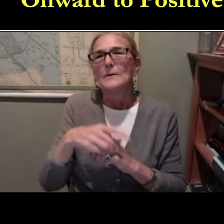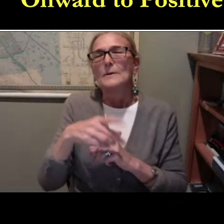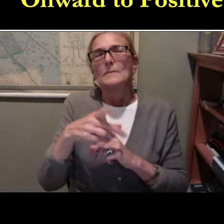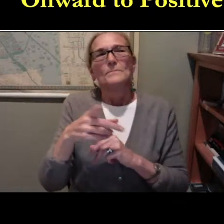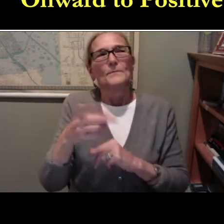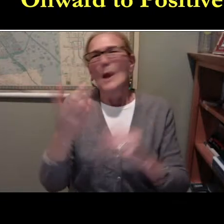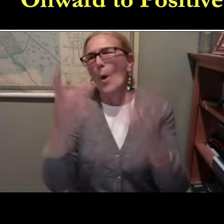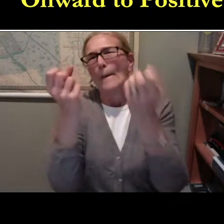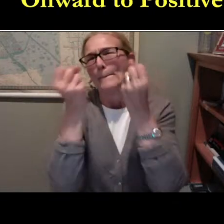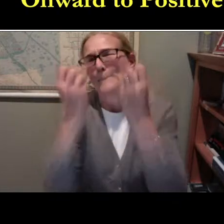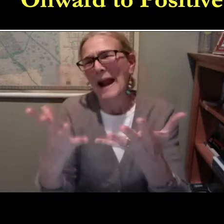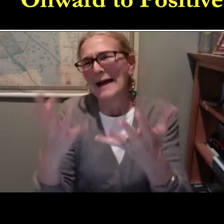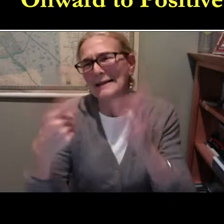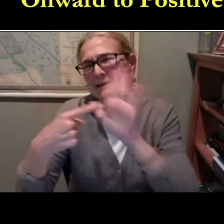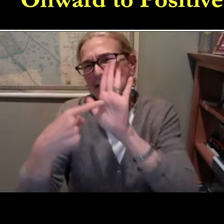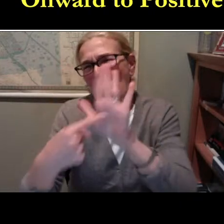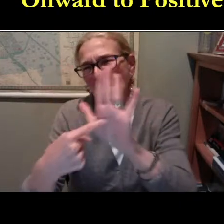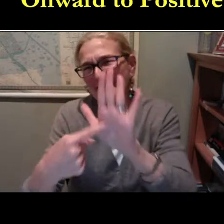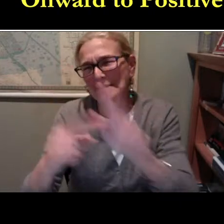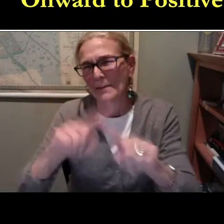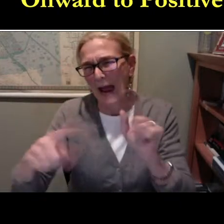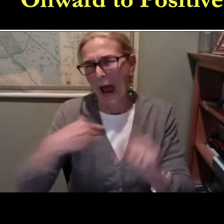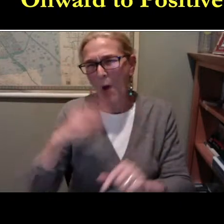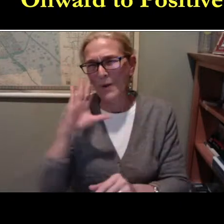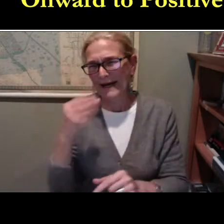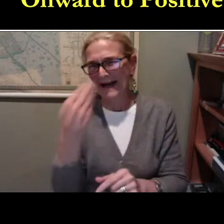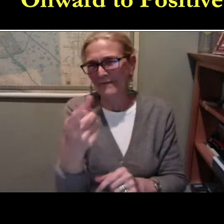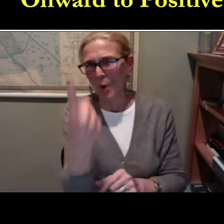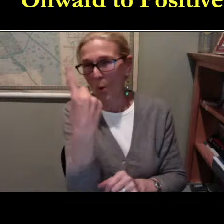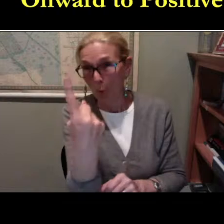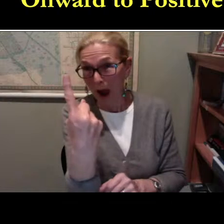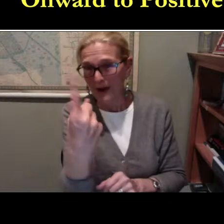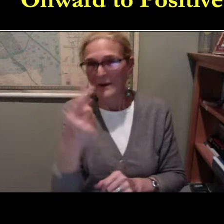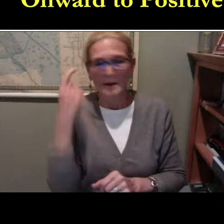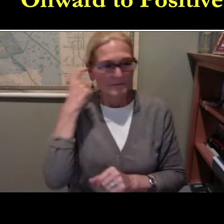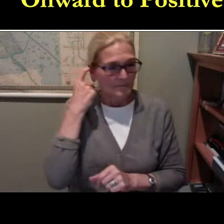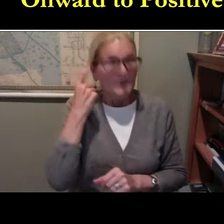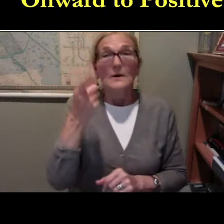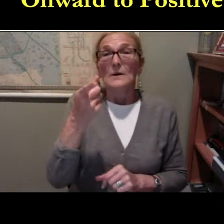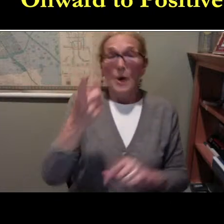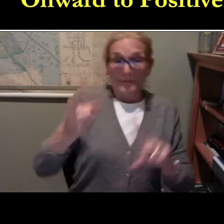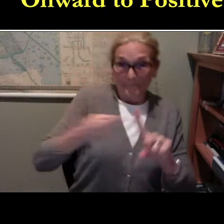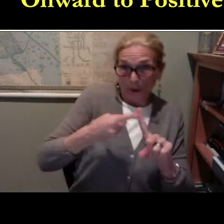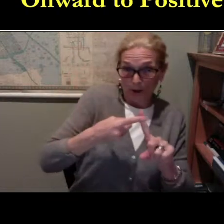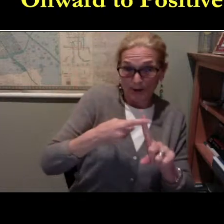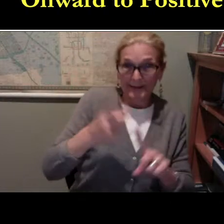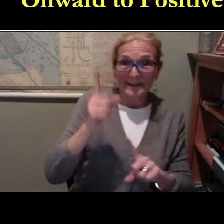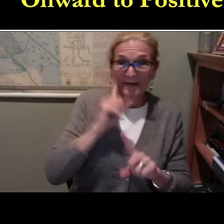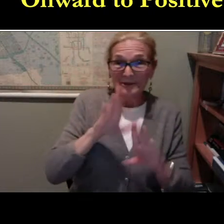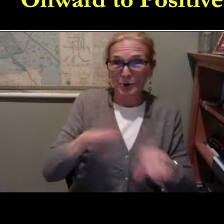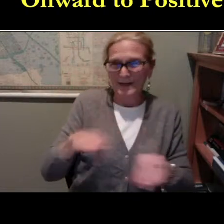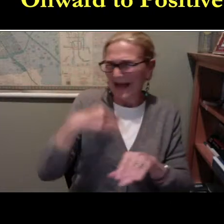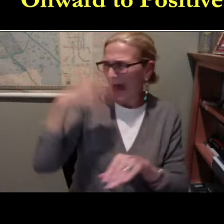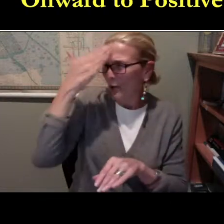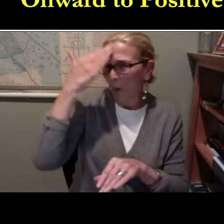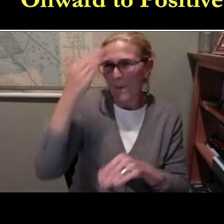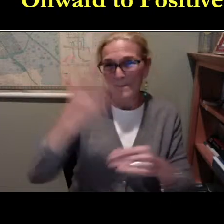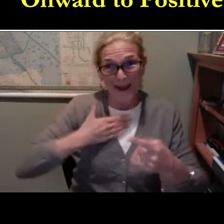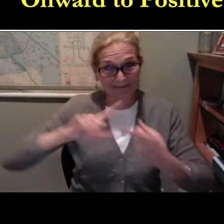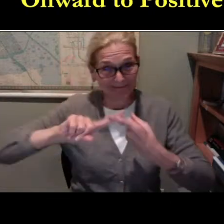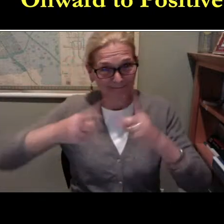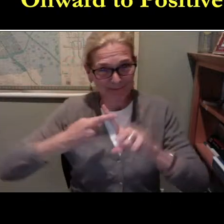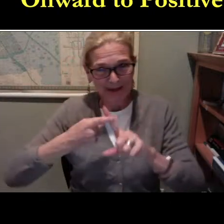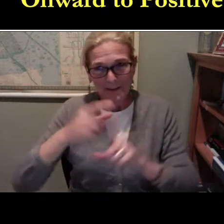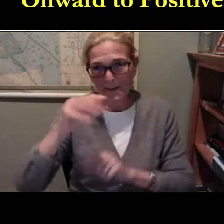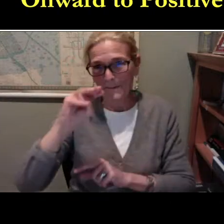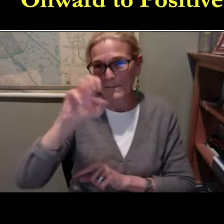emphasizing bilingual education and being able to navigate and use ASL and English. And I think there's a lot of different examples for that, but I'll